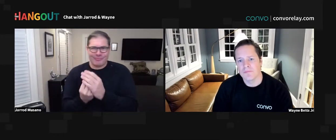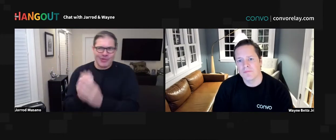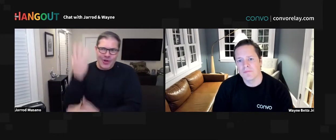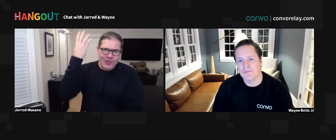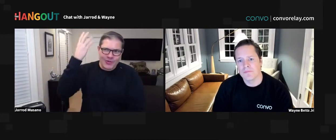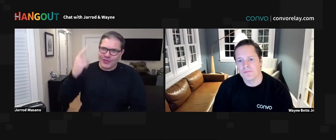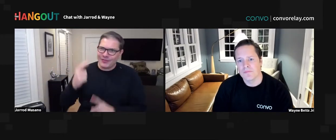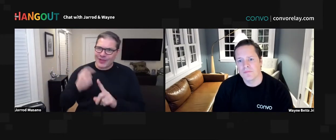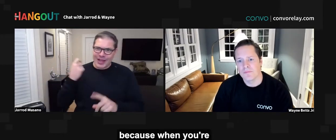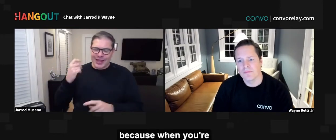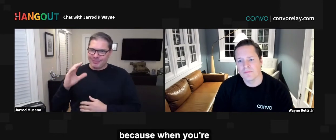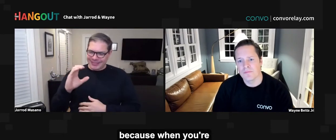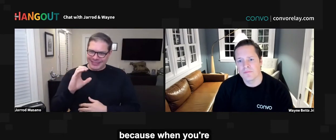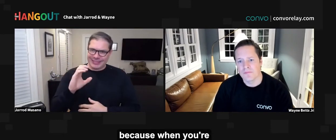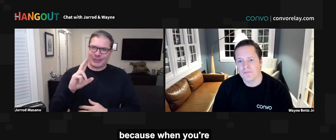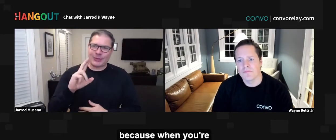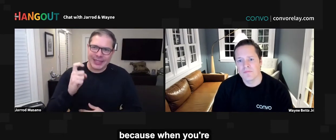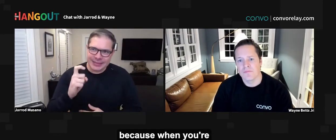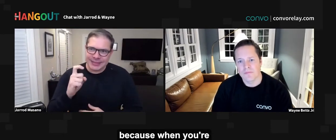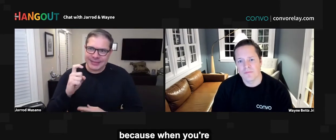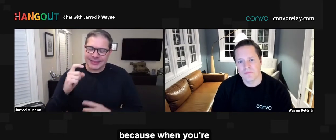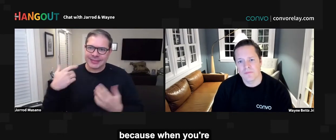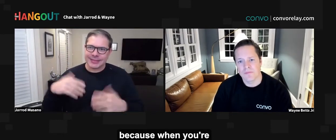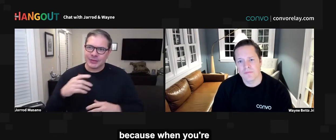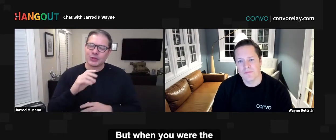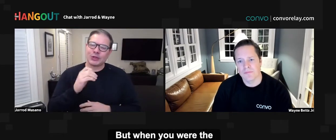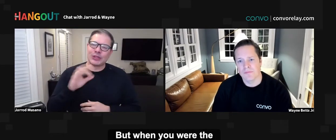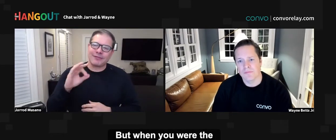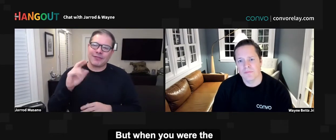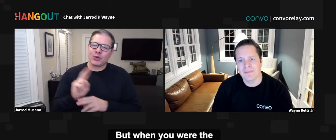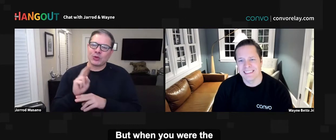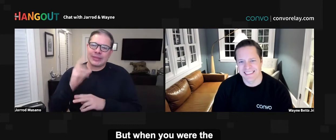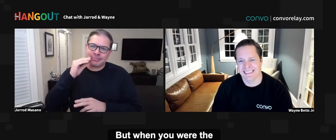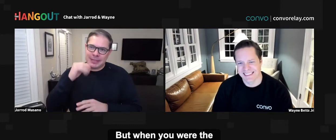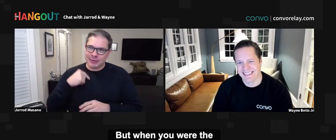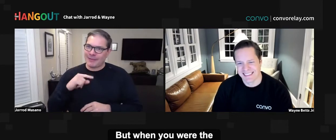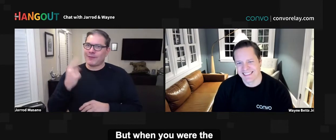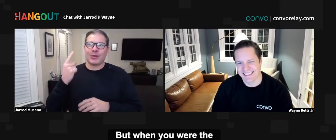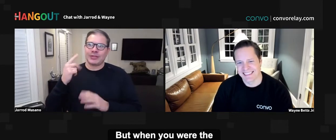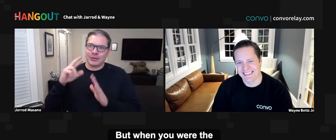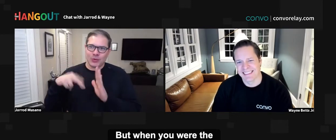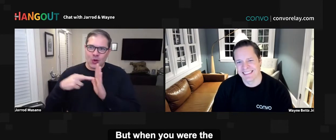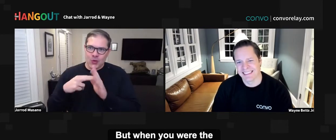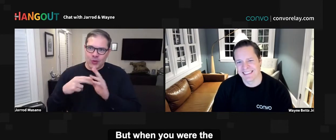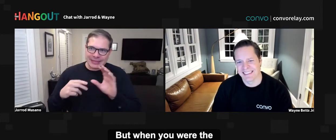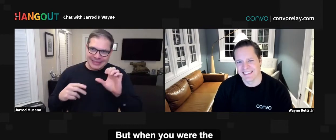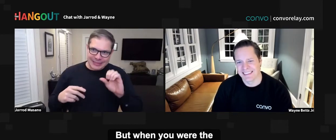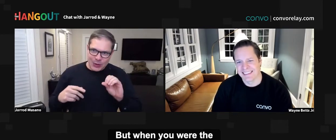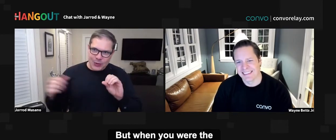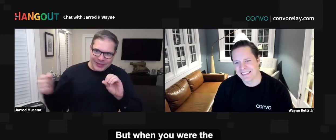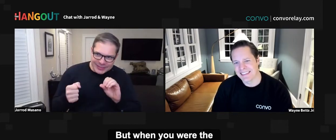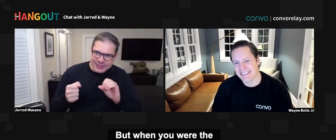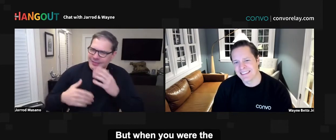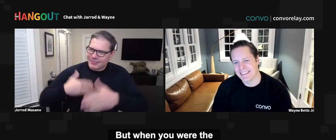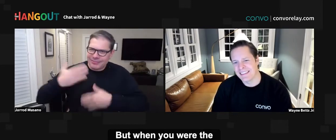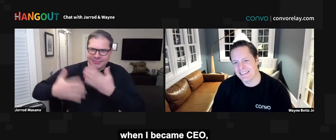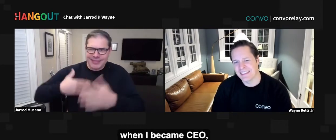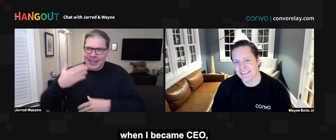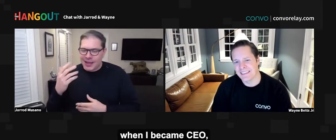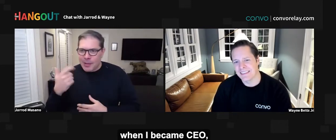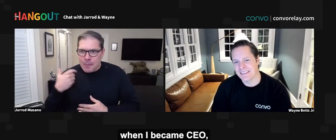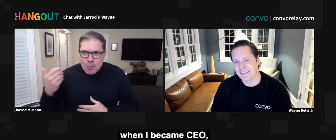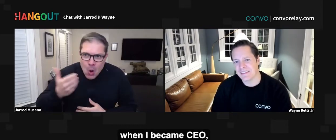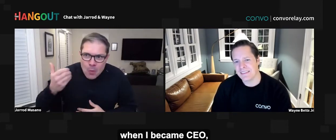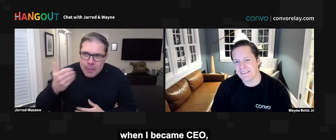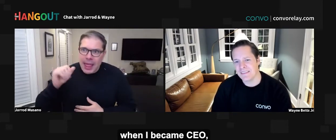it with the day-to-day grind, because when you're creative, it's tough. But when you were the chief of user experience, that was